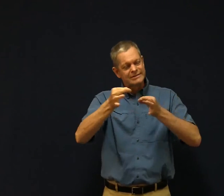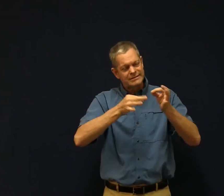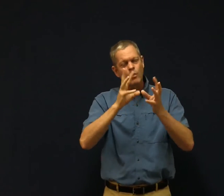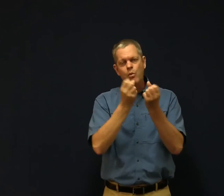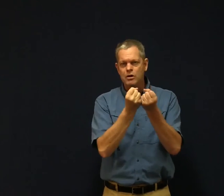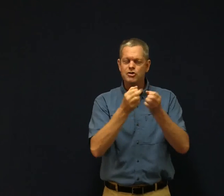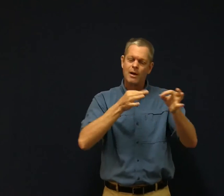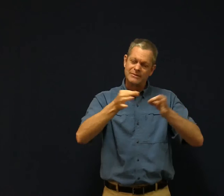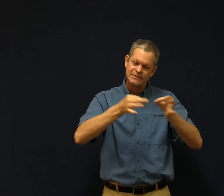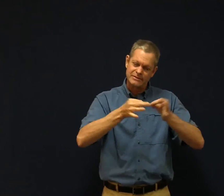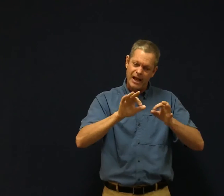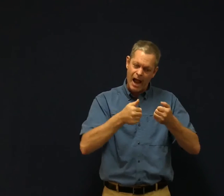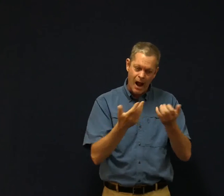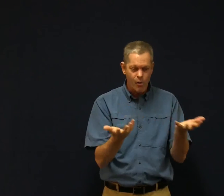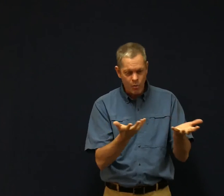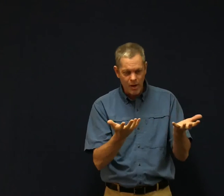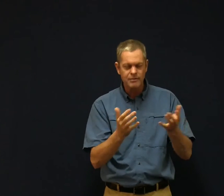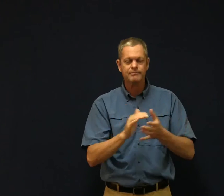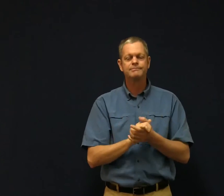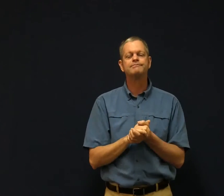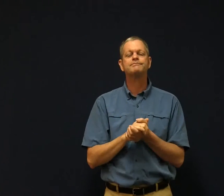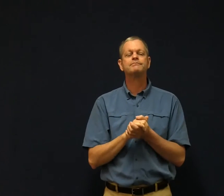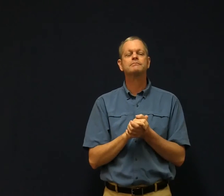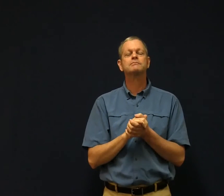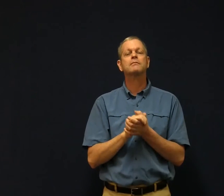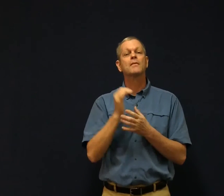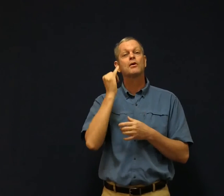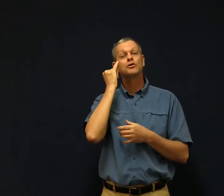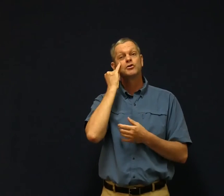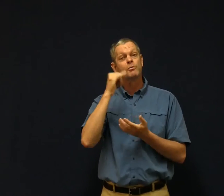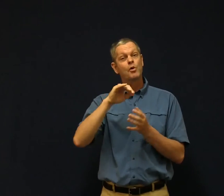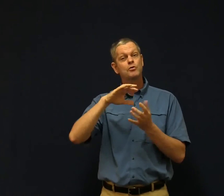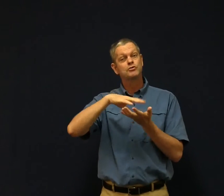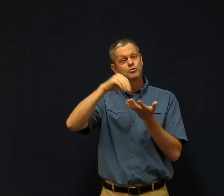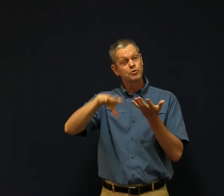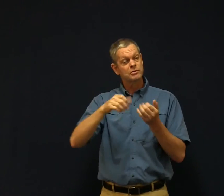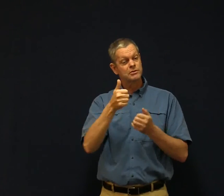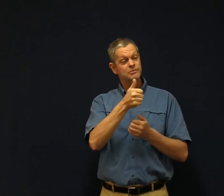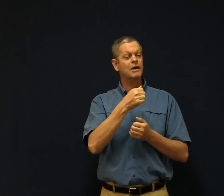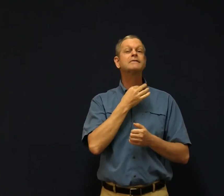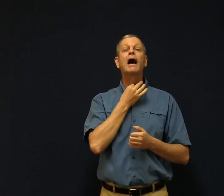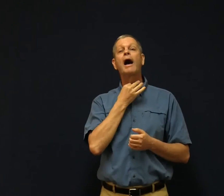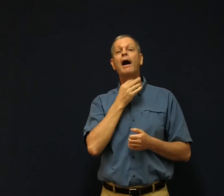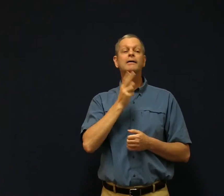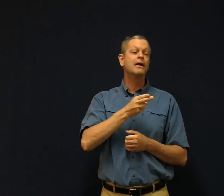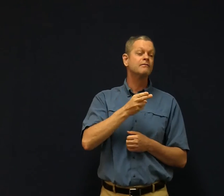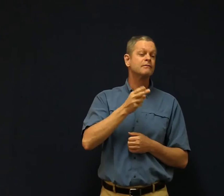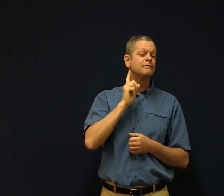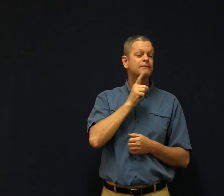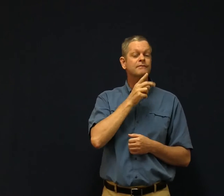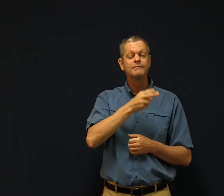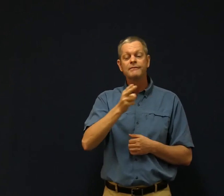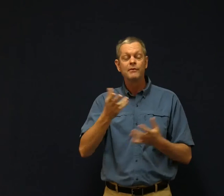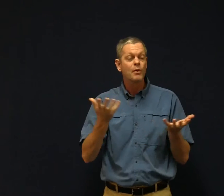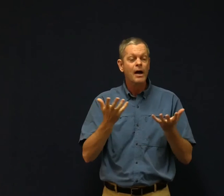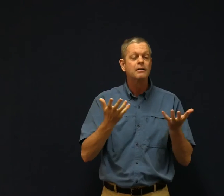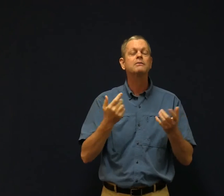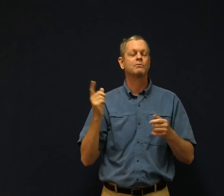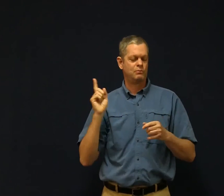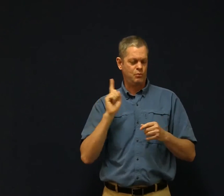cochlear implants, and FM systems. As experts in the field, we can provide workshops and learning opportunities to staff and